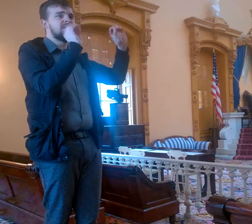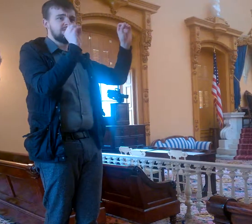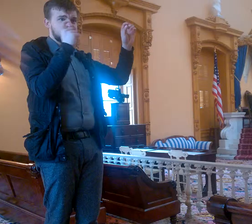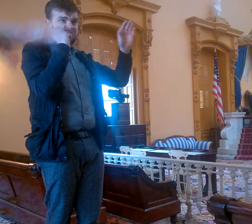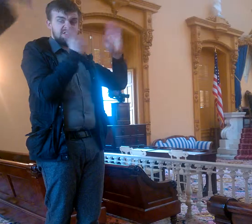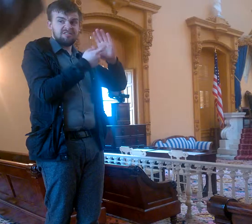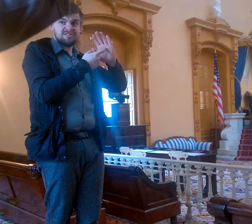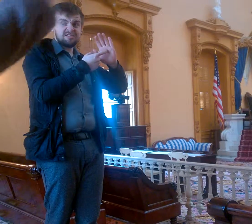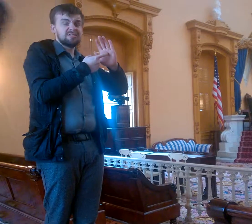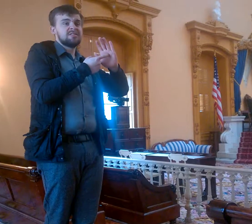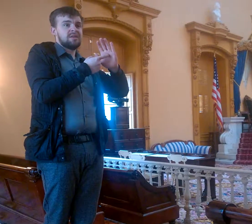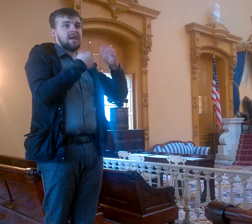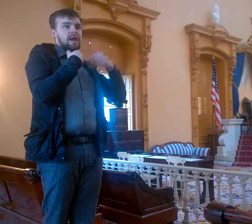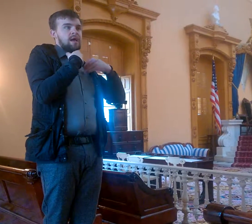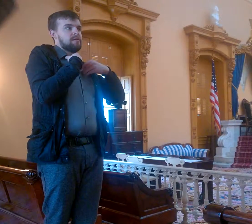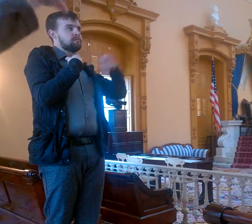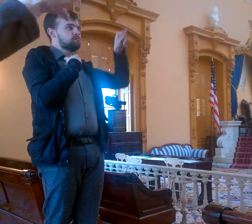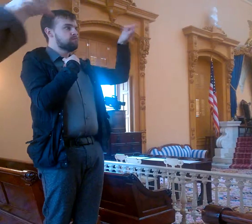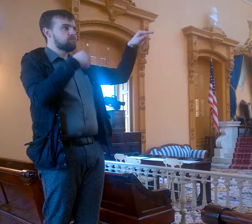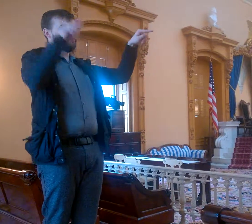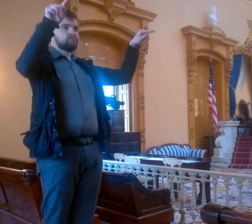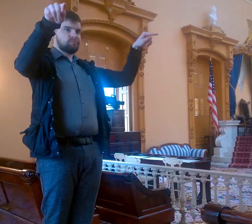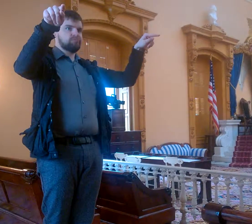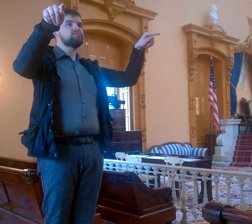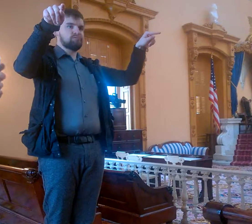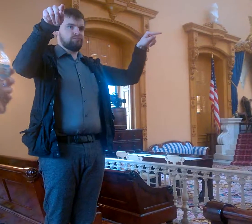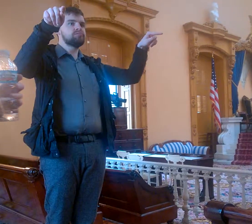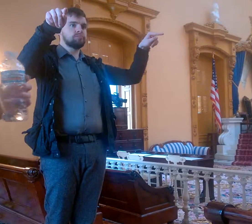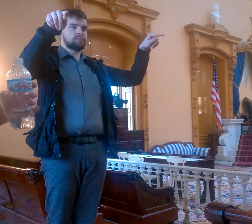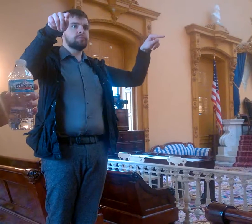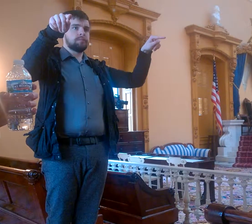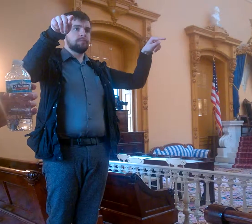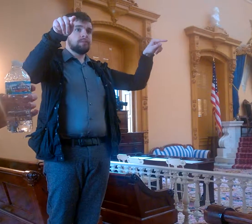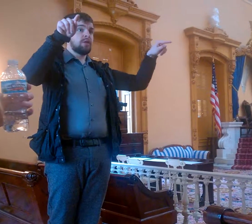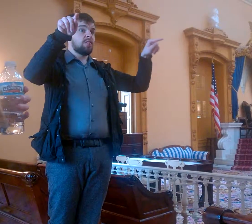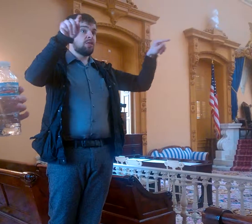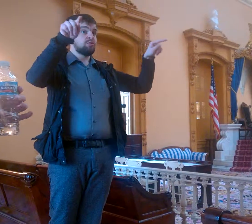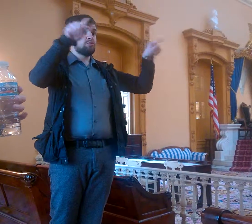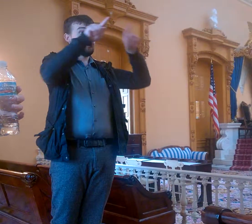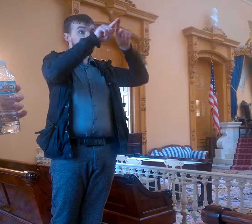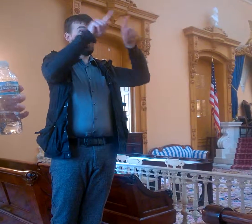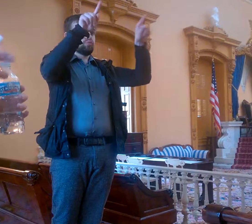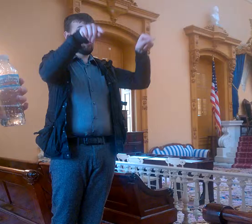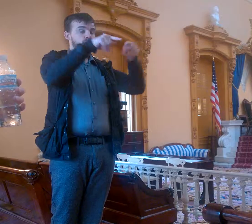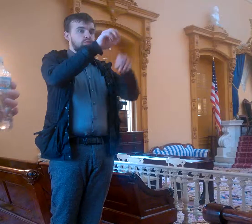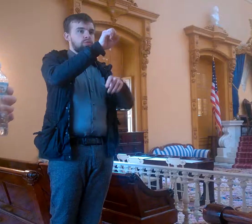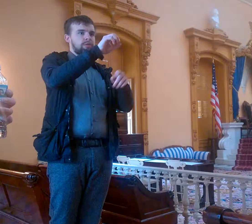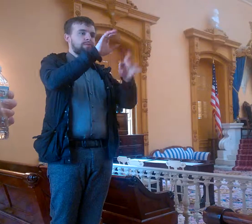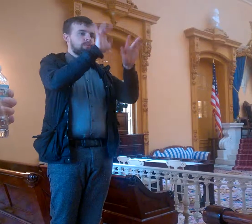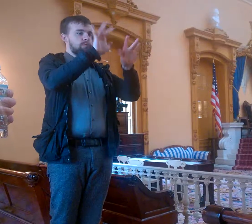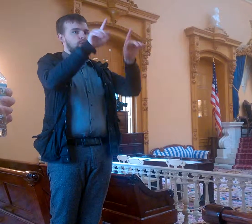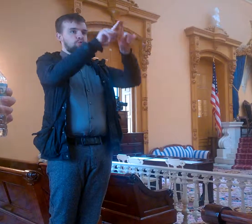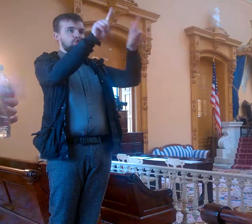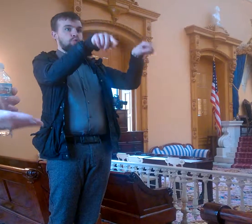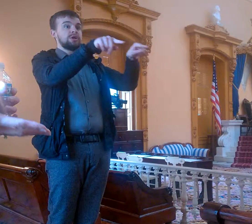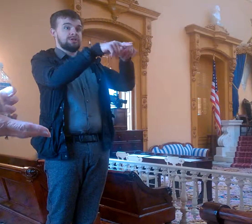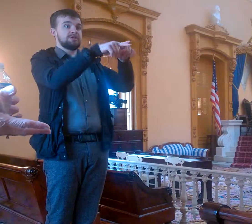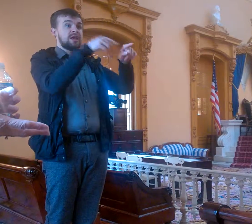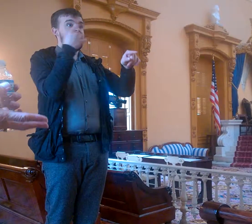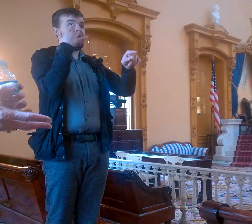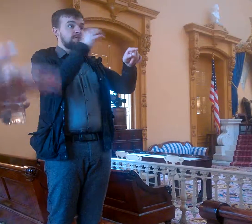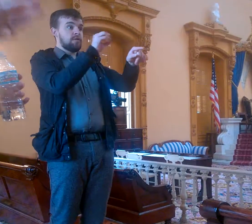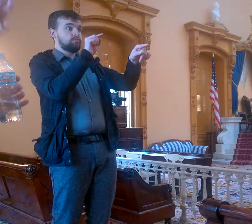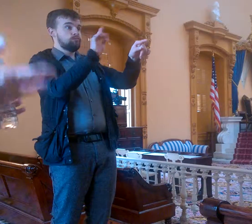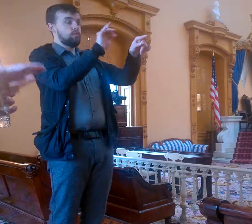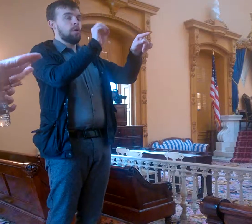it. There was one on either side of the room. Those were screens. And if they had been turned on, you would have